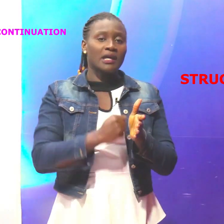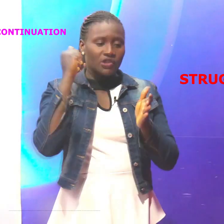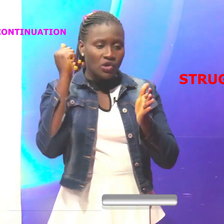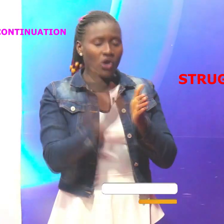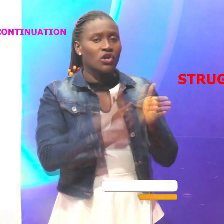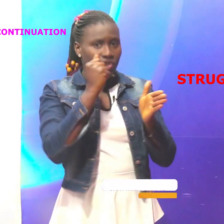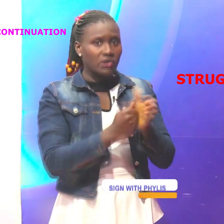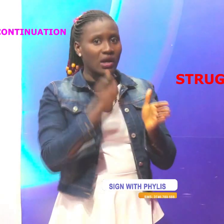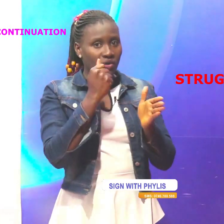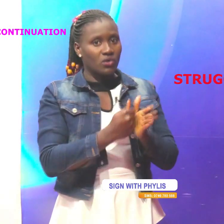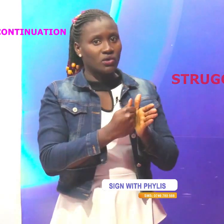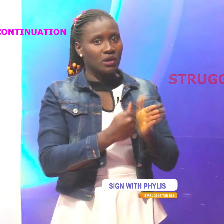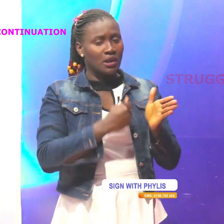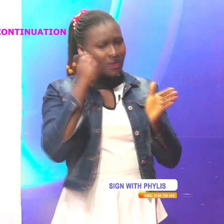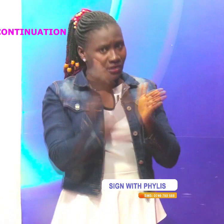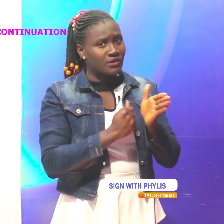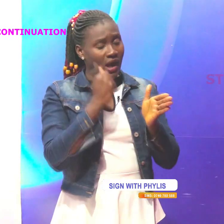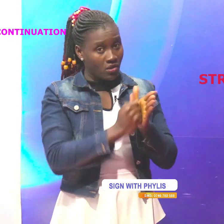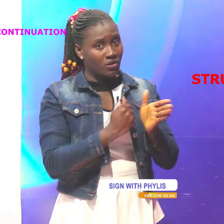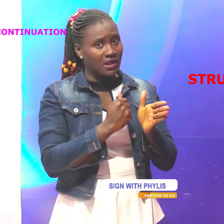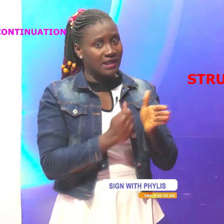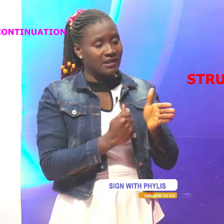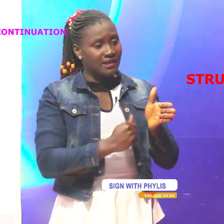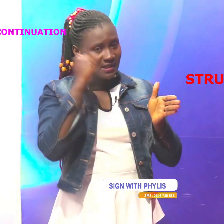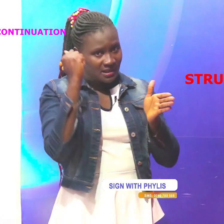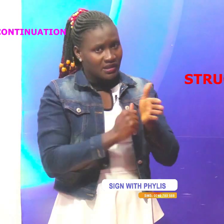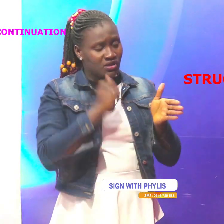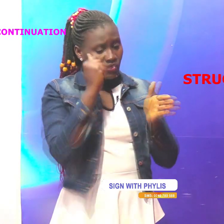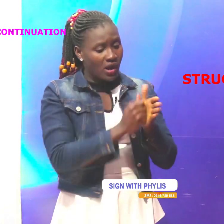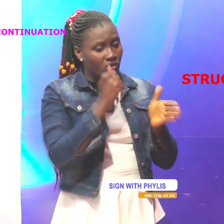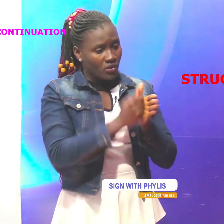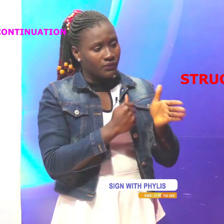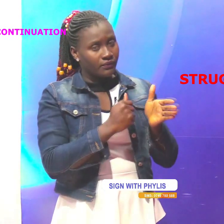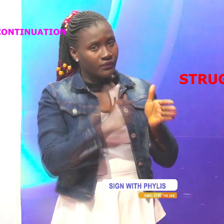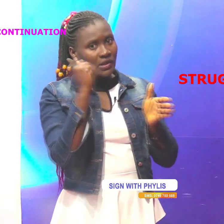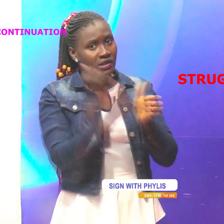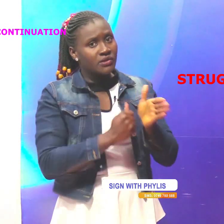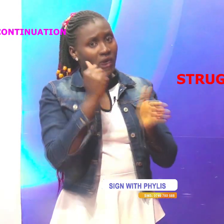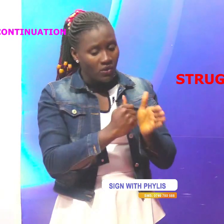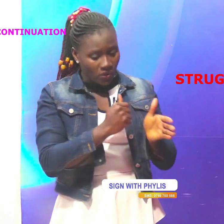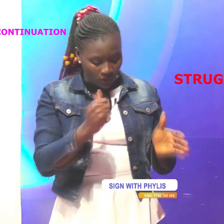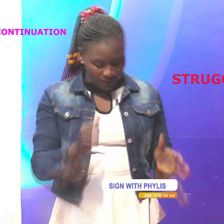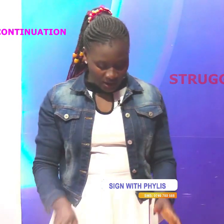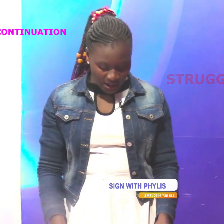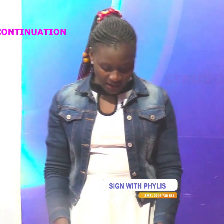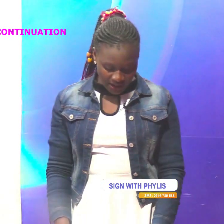So struggle. Struggle like this. Struggle. Struggle. And then we